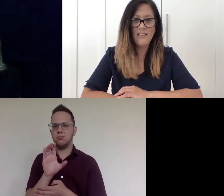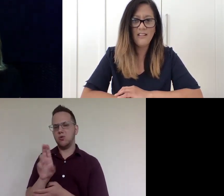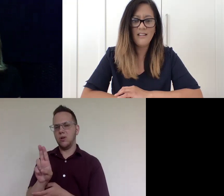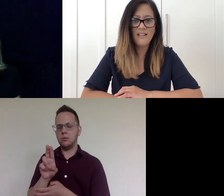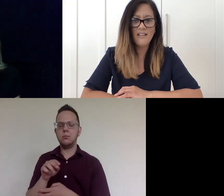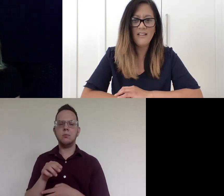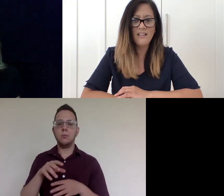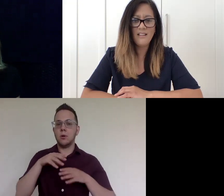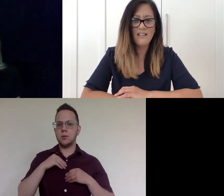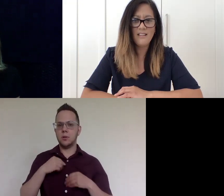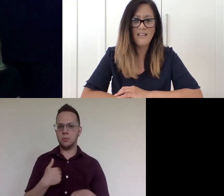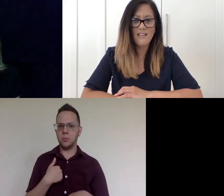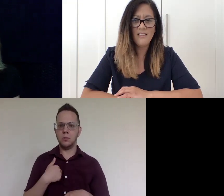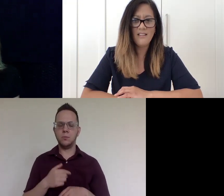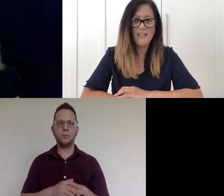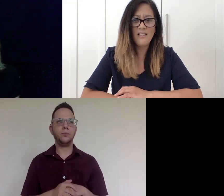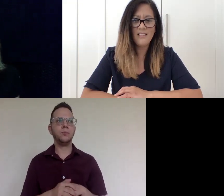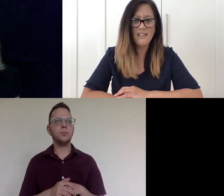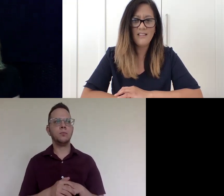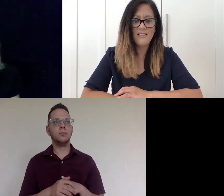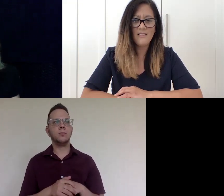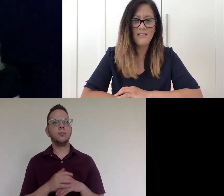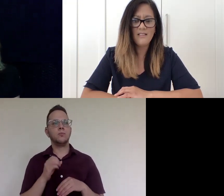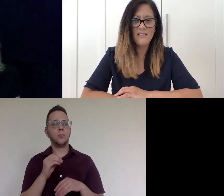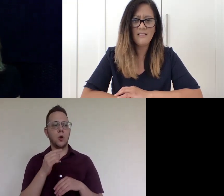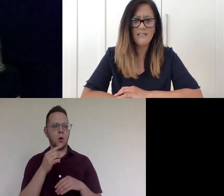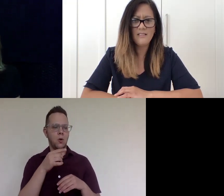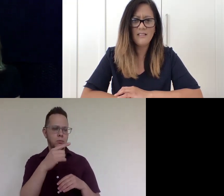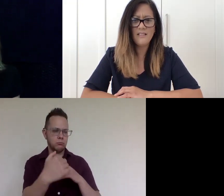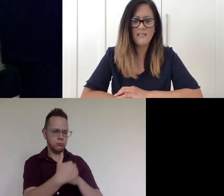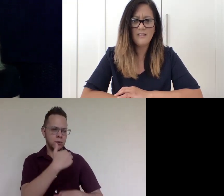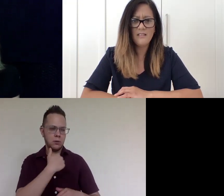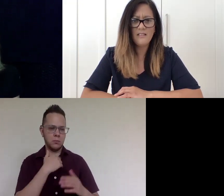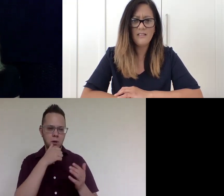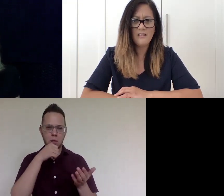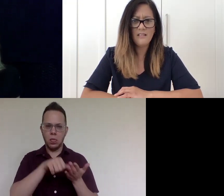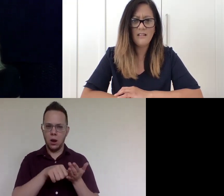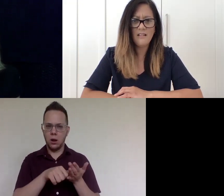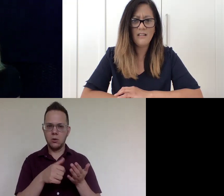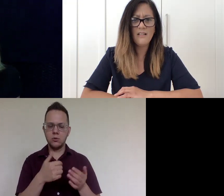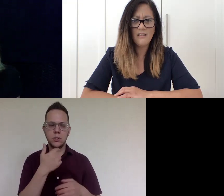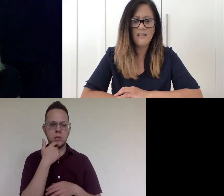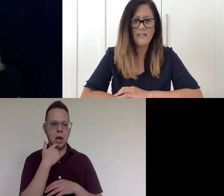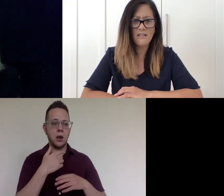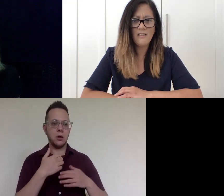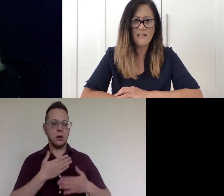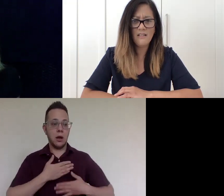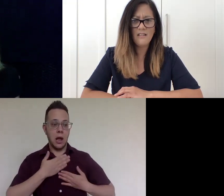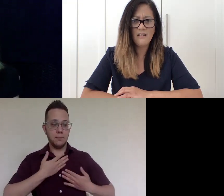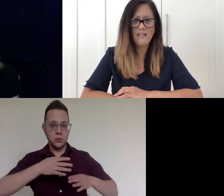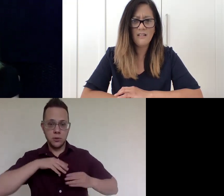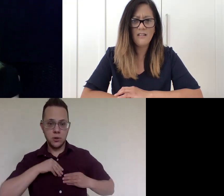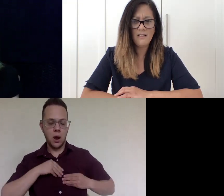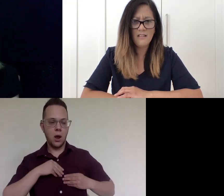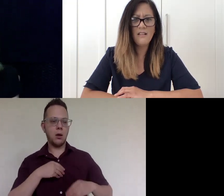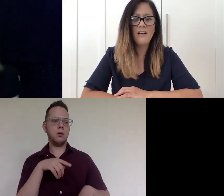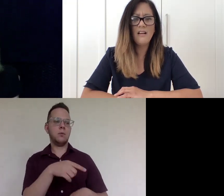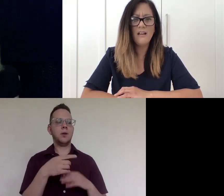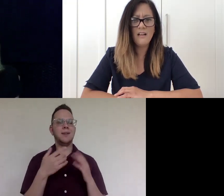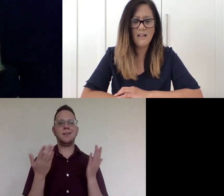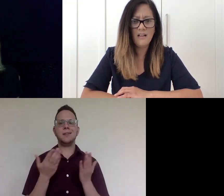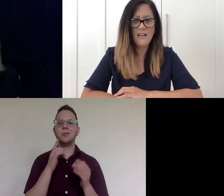So Creighton University, where I was accepted, sent me a letter, and it said, we're so happy to welcome